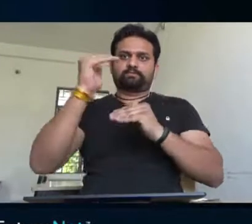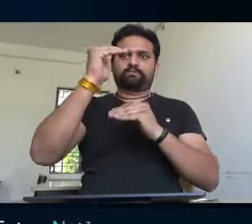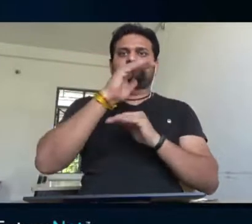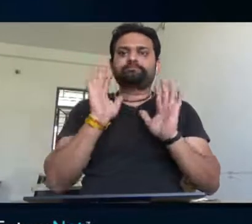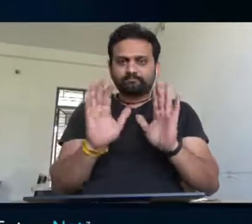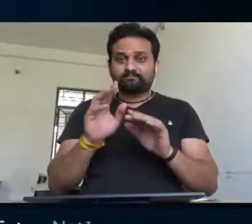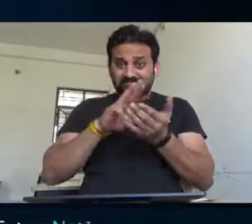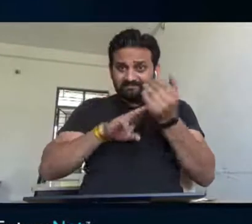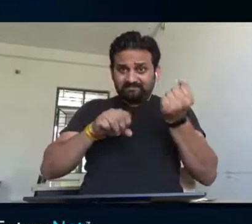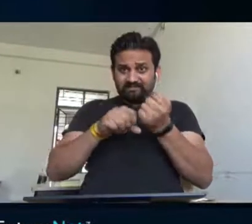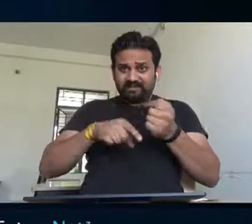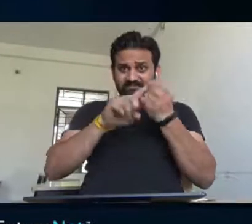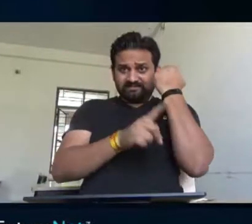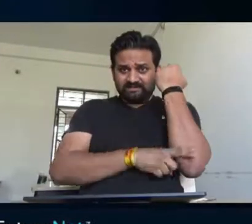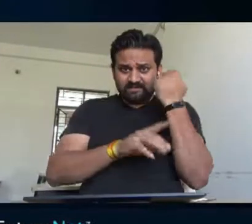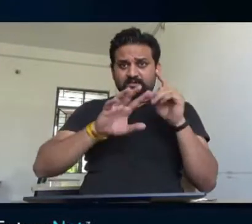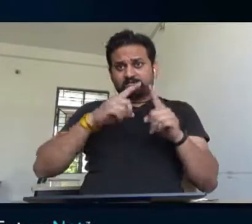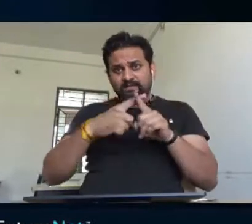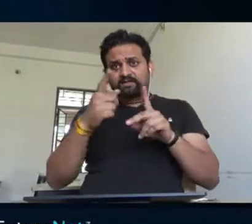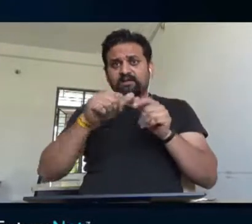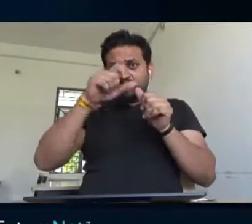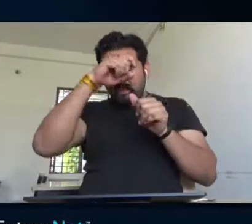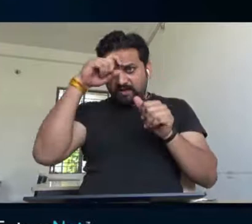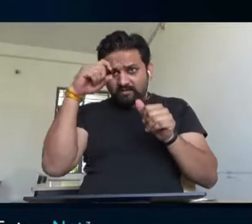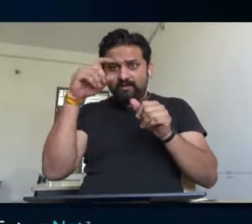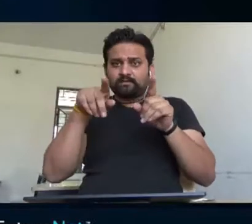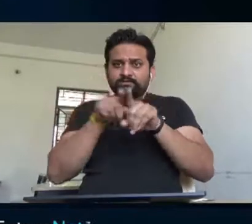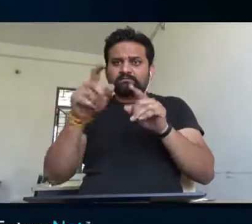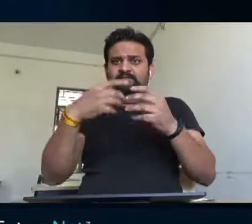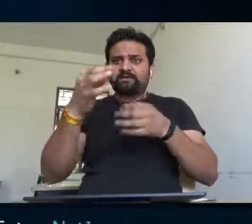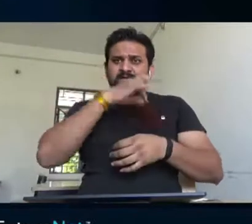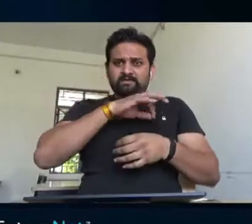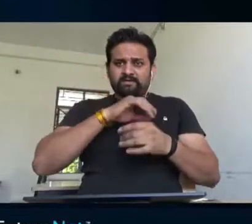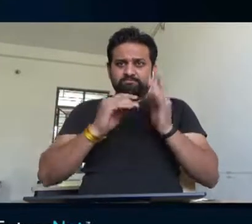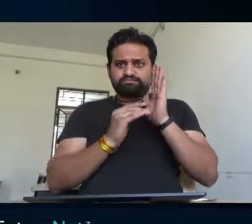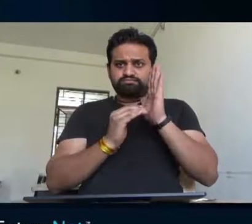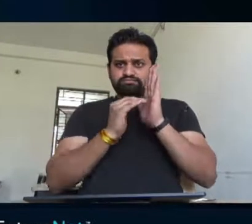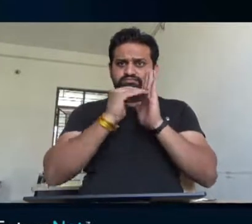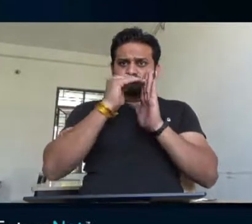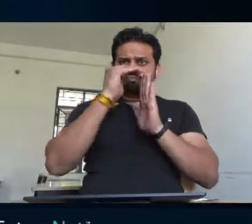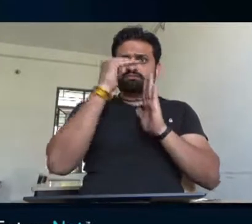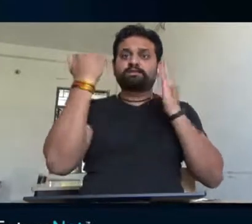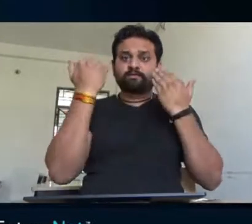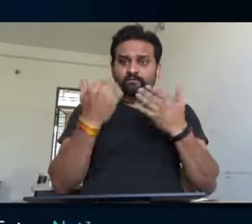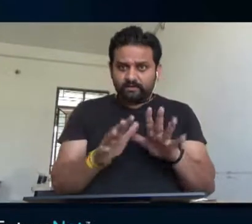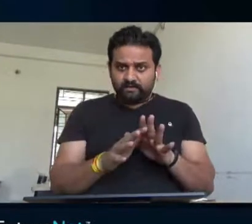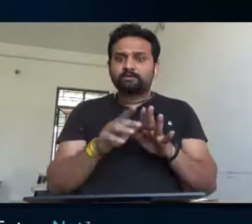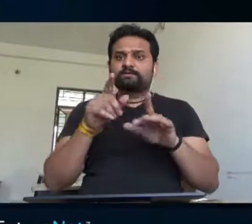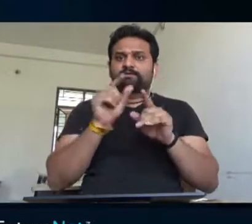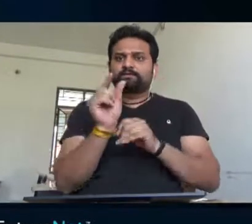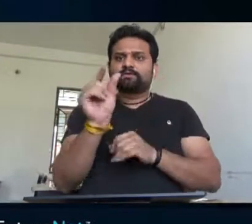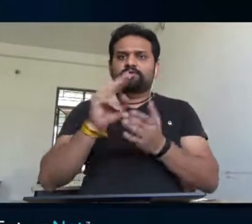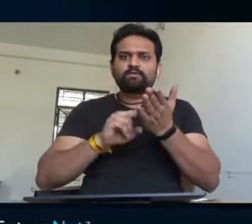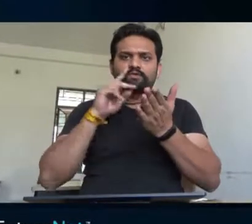of March and April, you can qualify for these more % and deeper levels in the